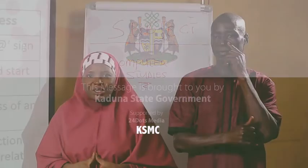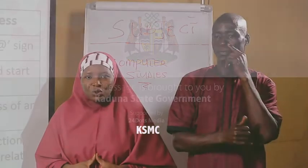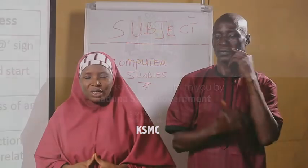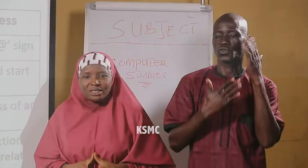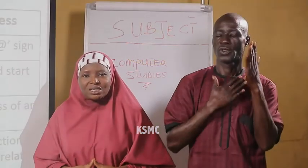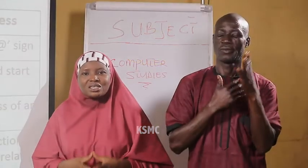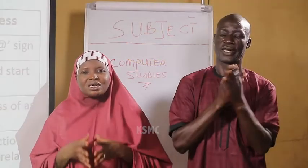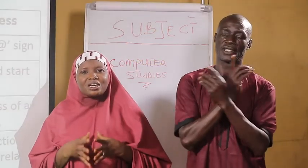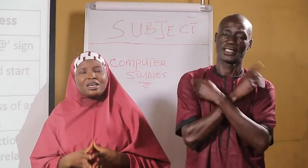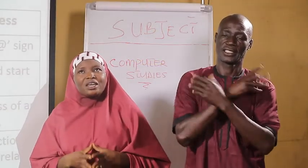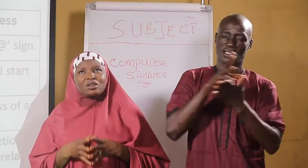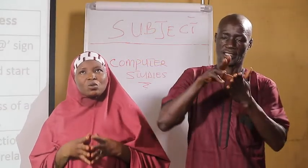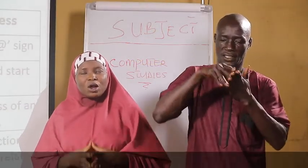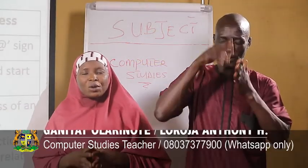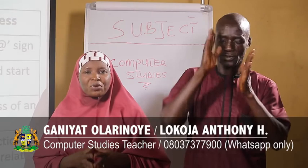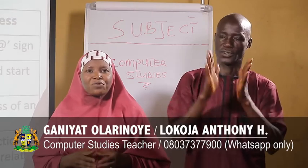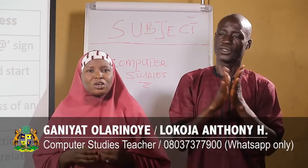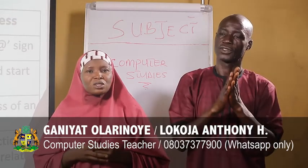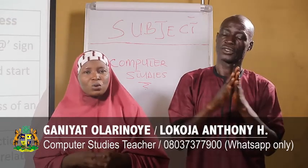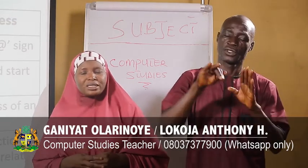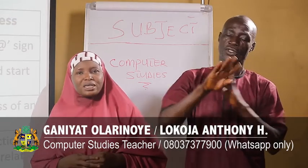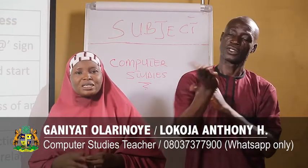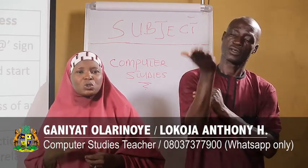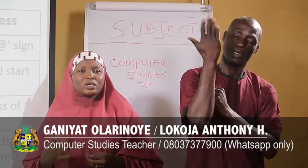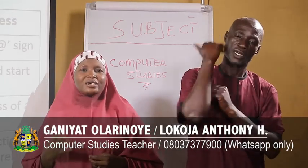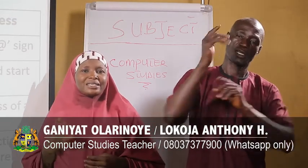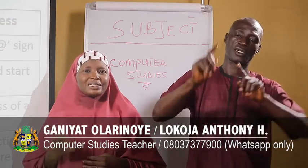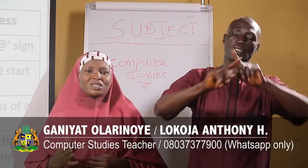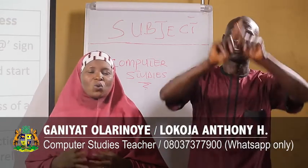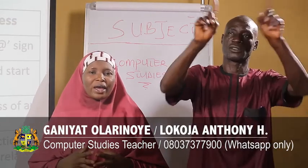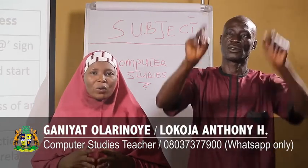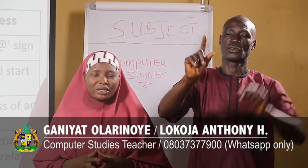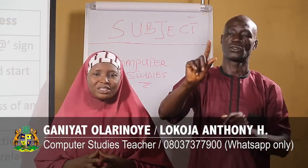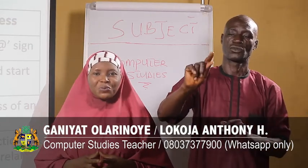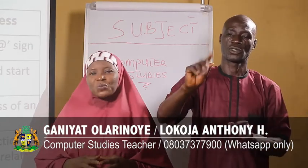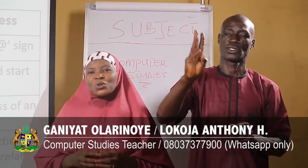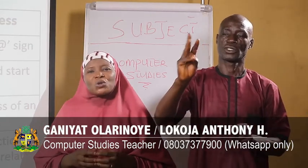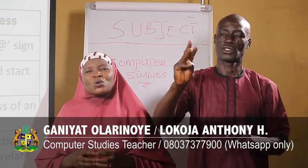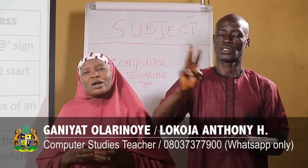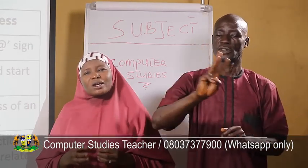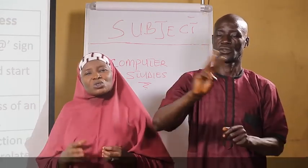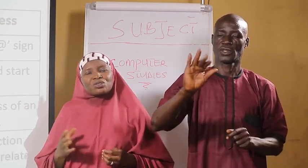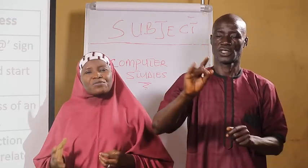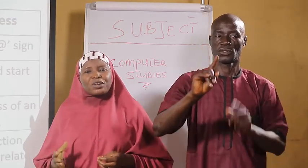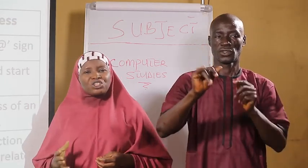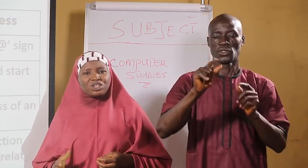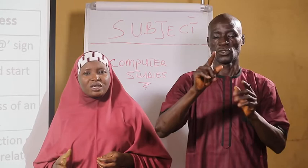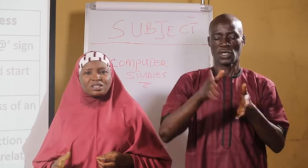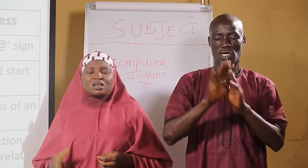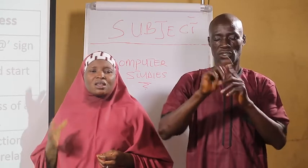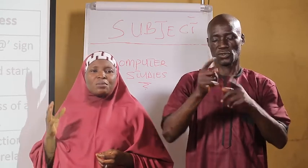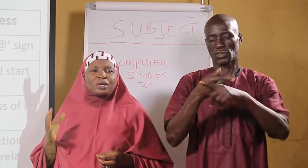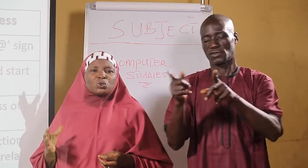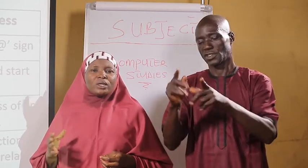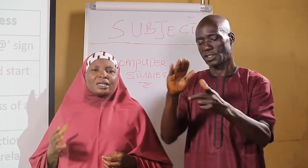My dear students, in our previous questions, as 2016 WAEC question, you are asked to